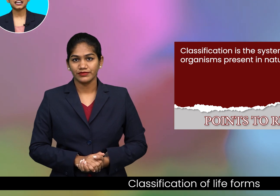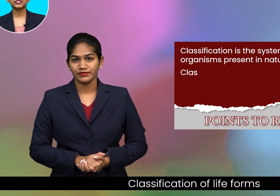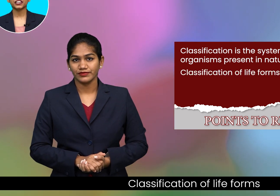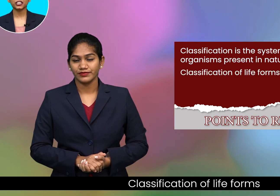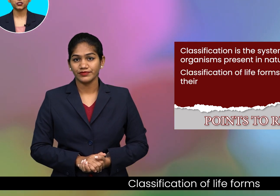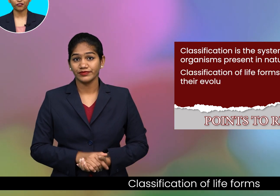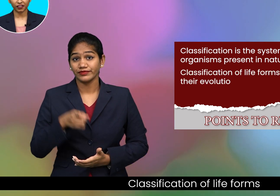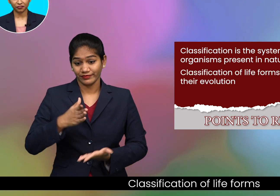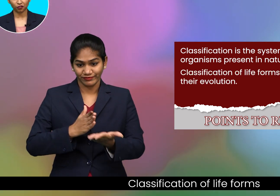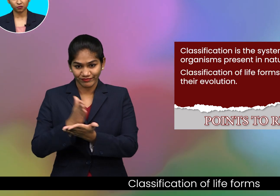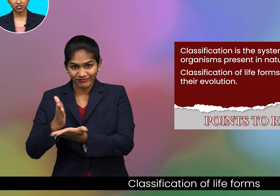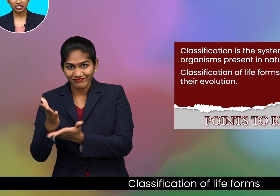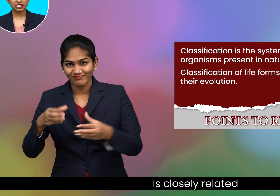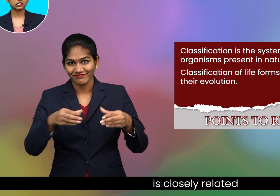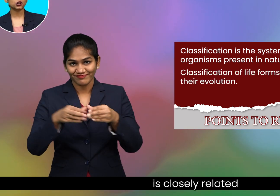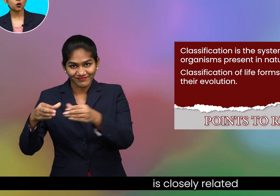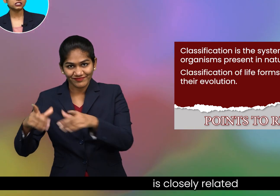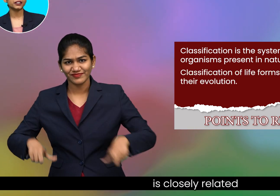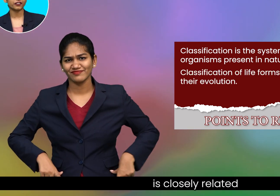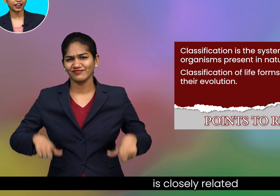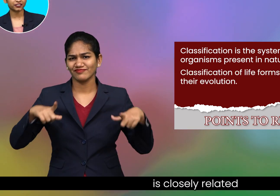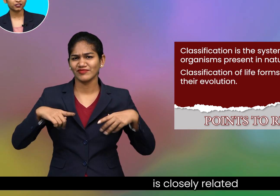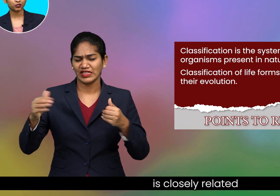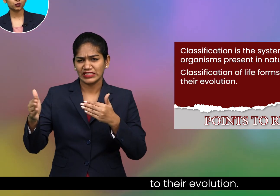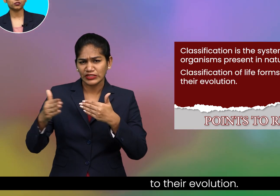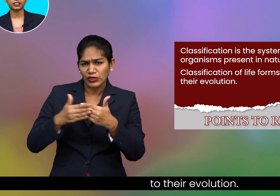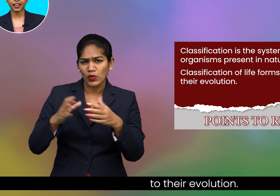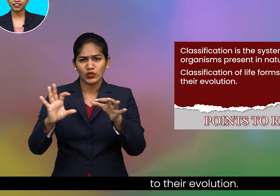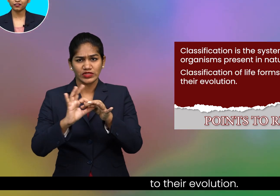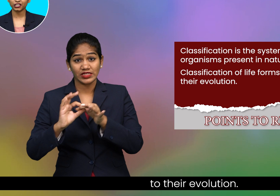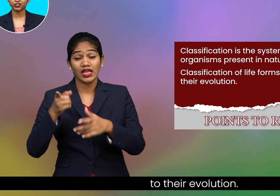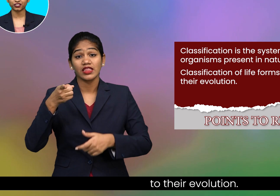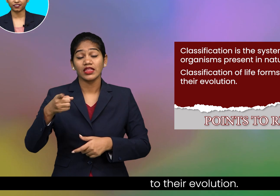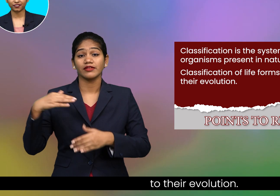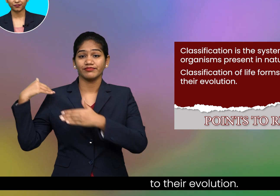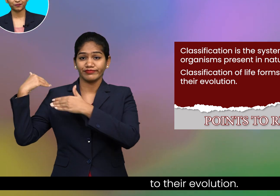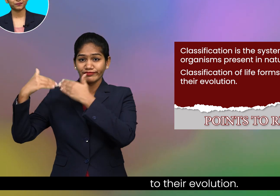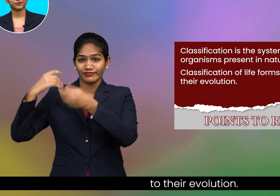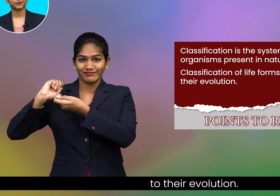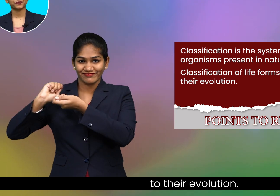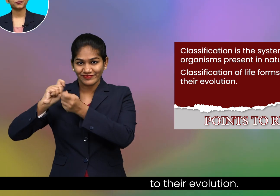Classification of life forms is closely related to their evolution.